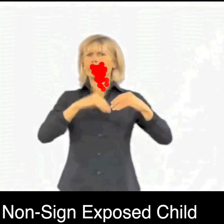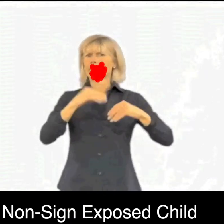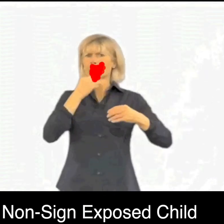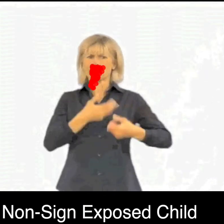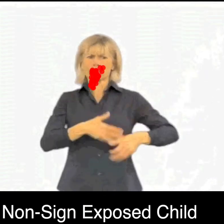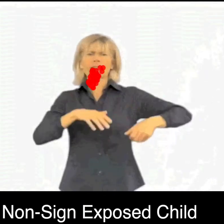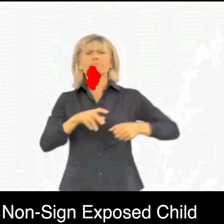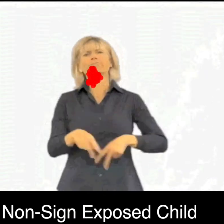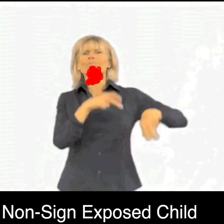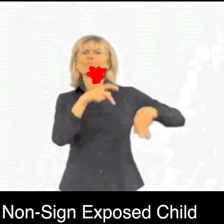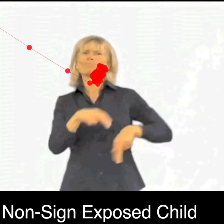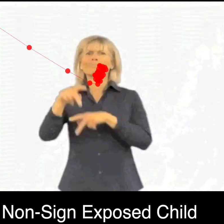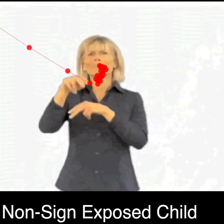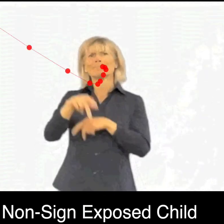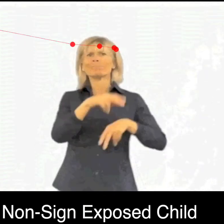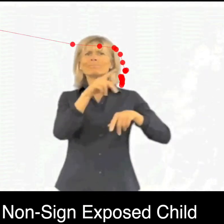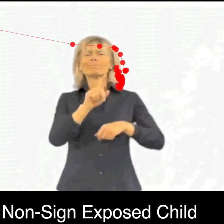moves around a lot.